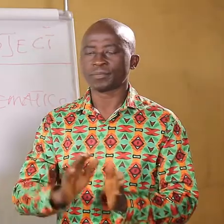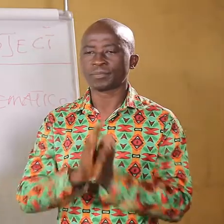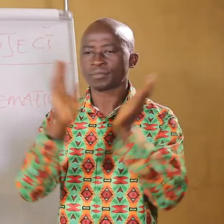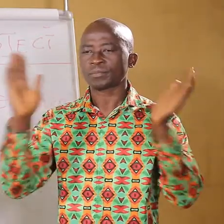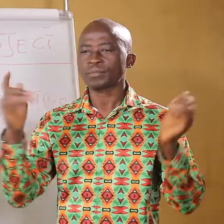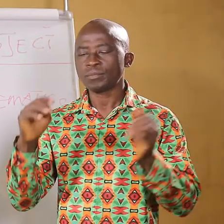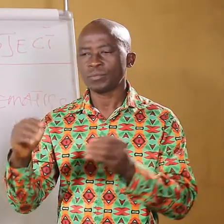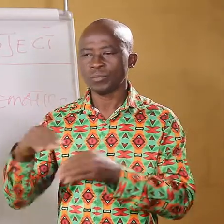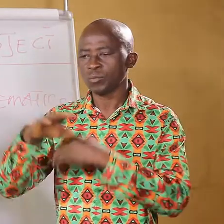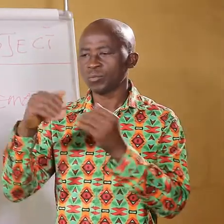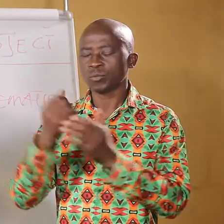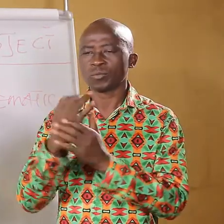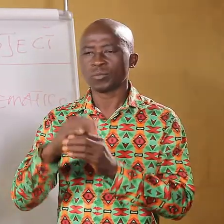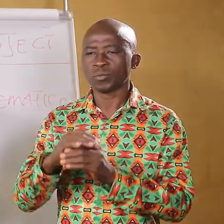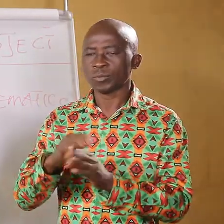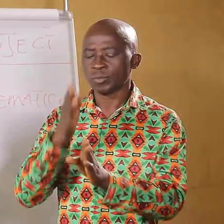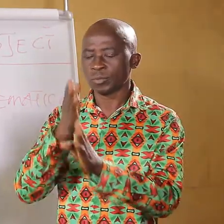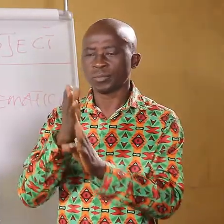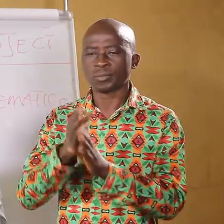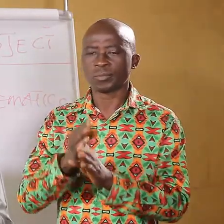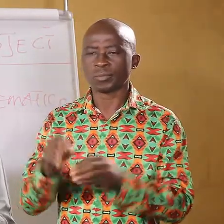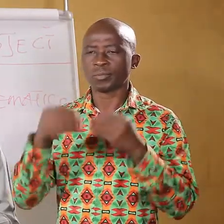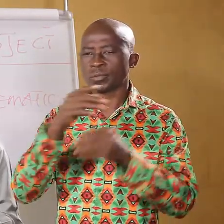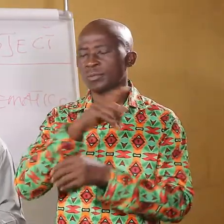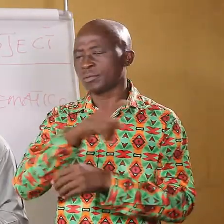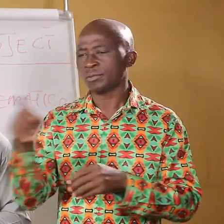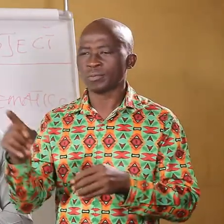generally, the sum of angle on a straight line gives us